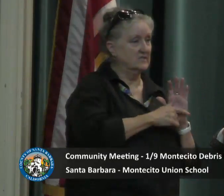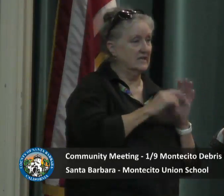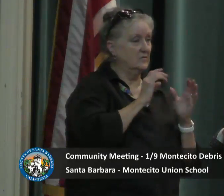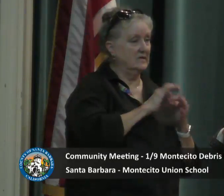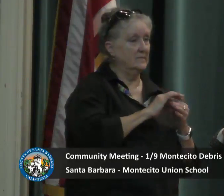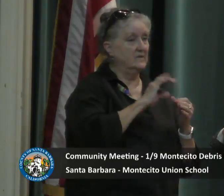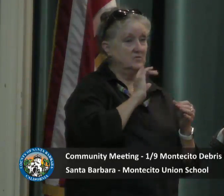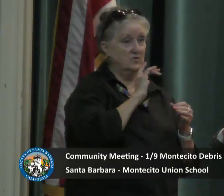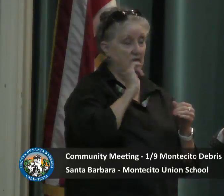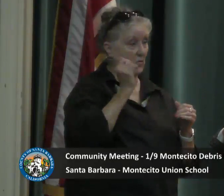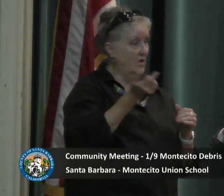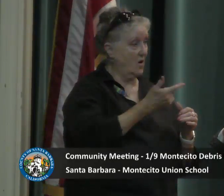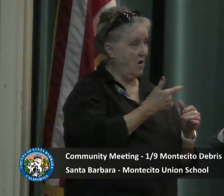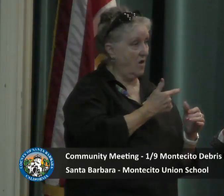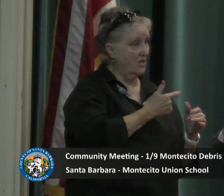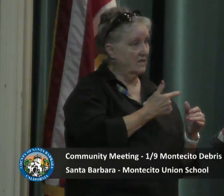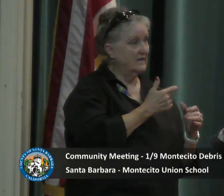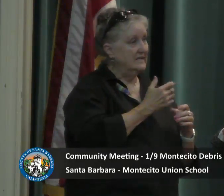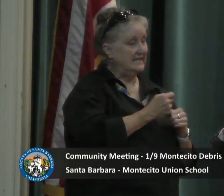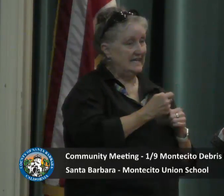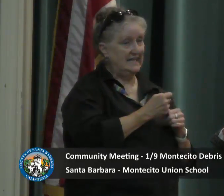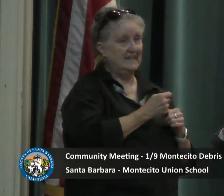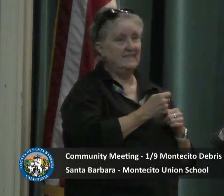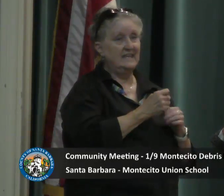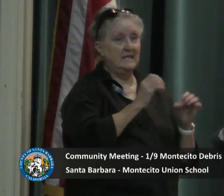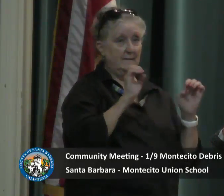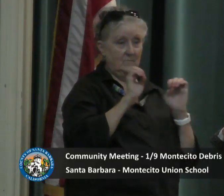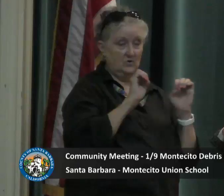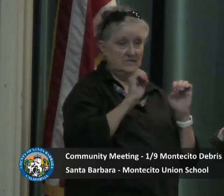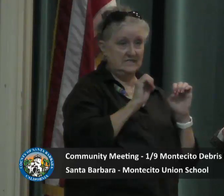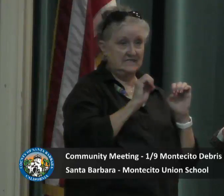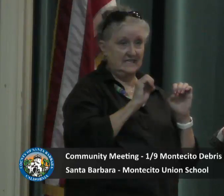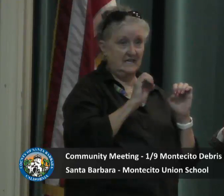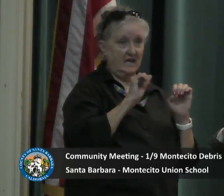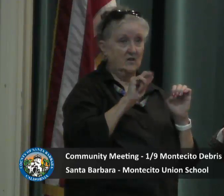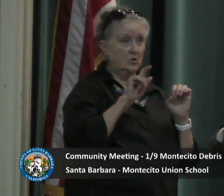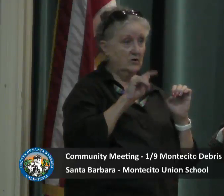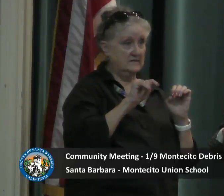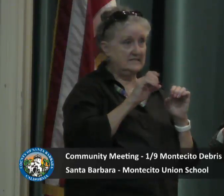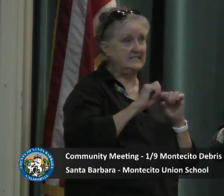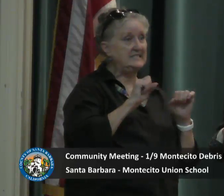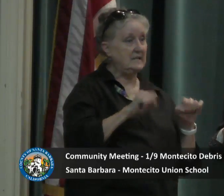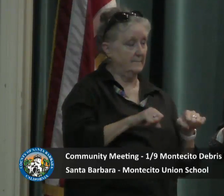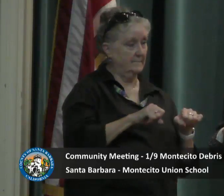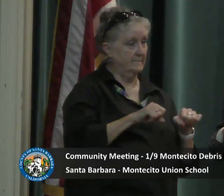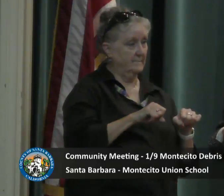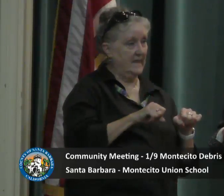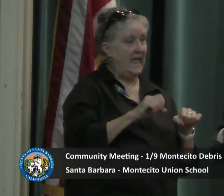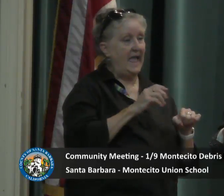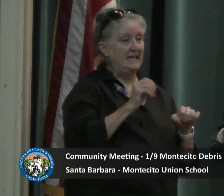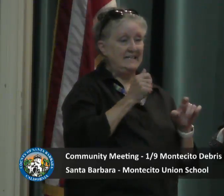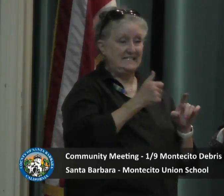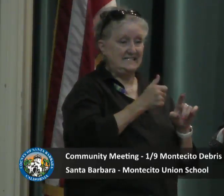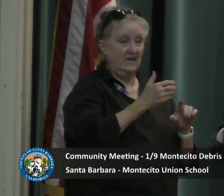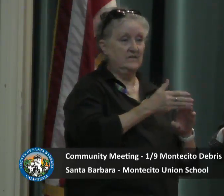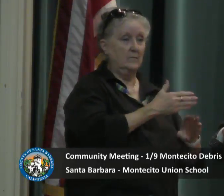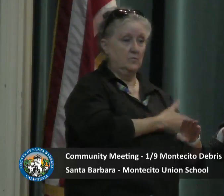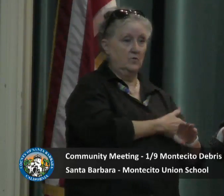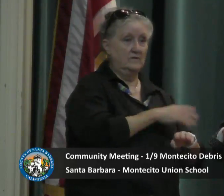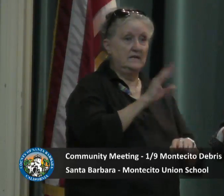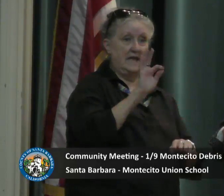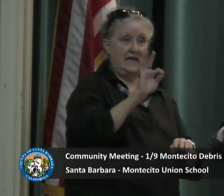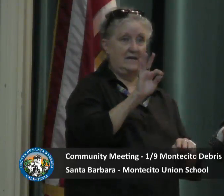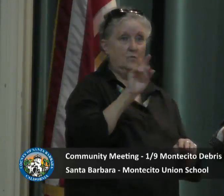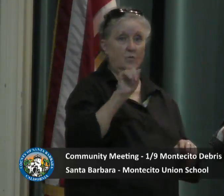making sure that we're all getting the emergency alert system and that it is a much better system. You know, 911 is